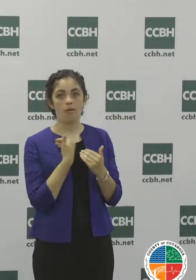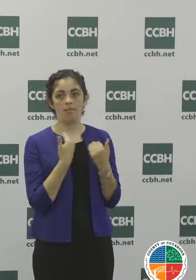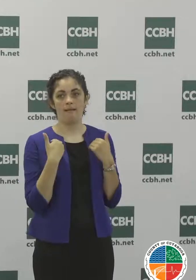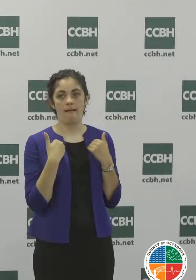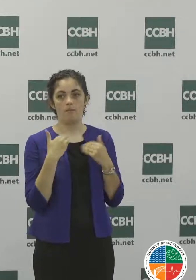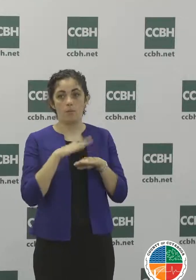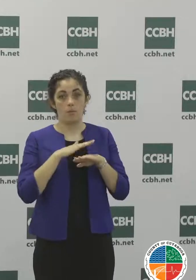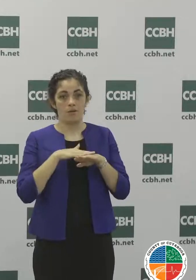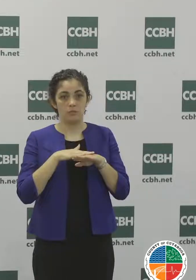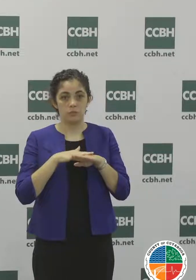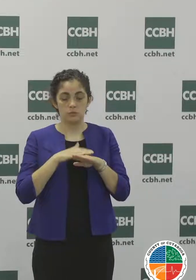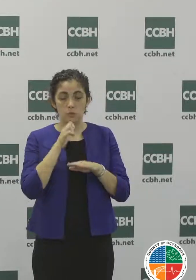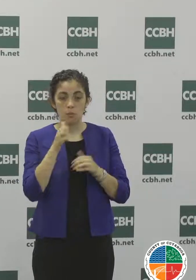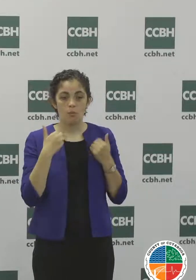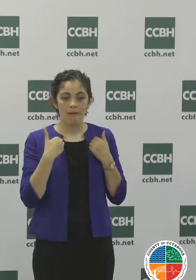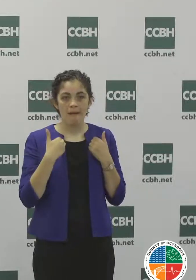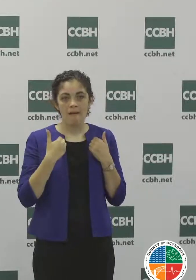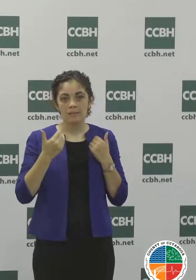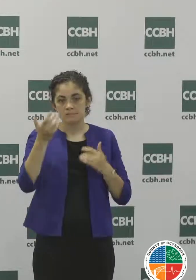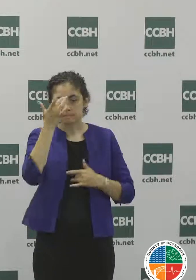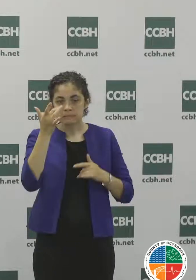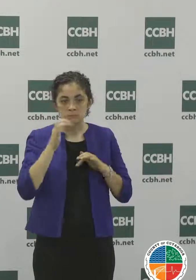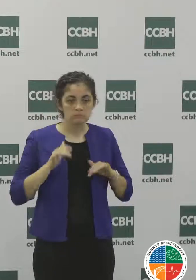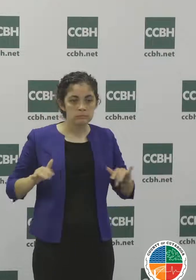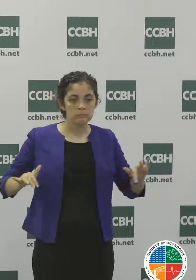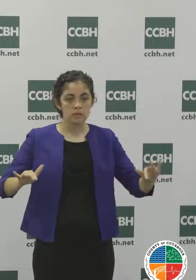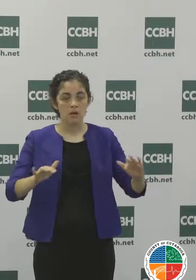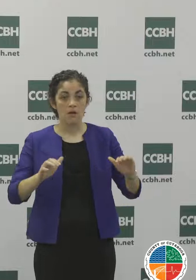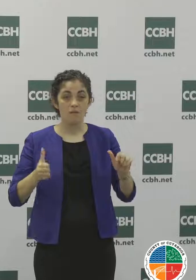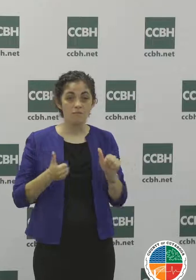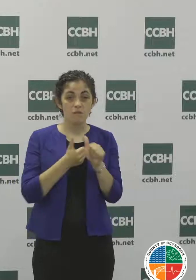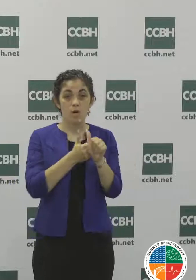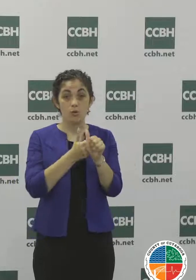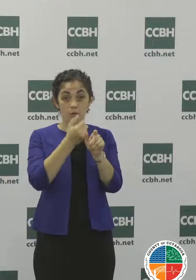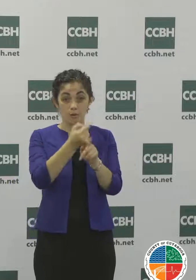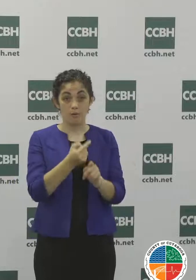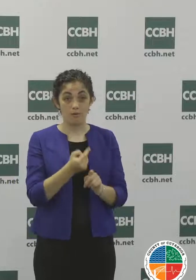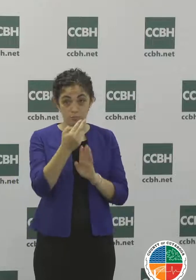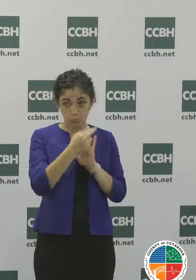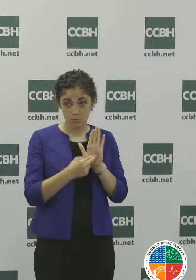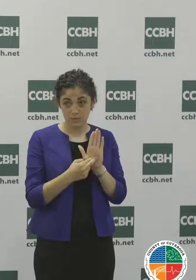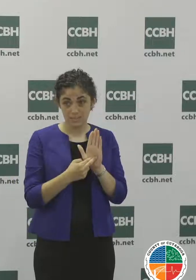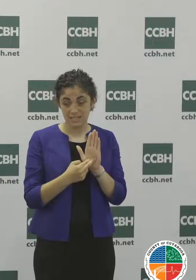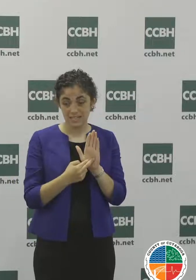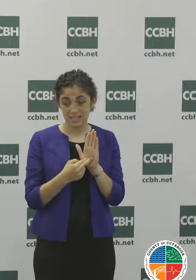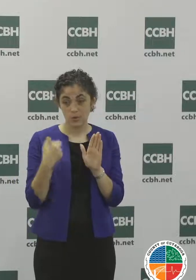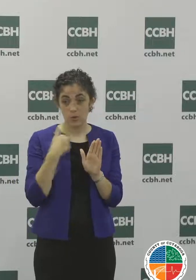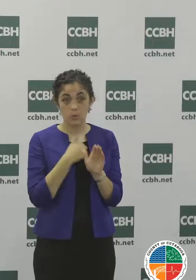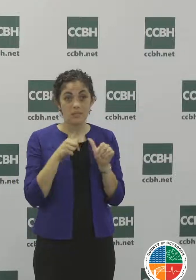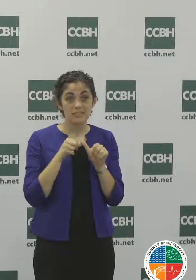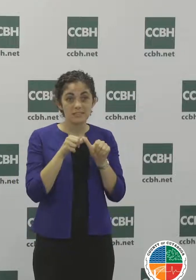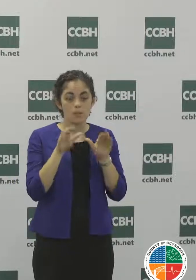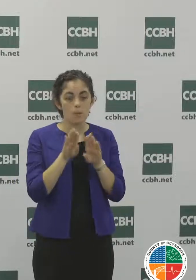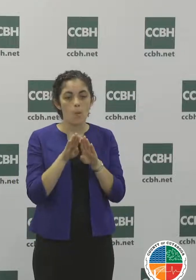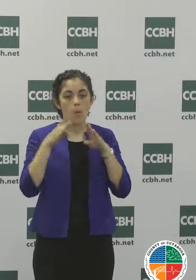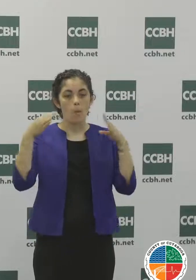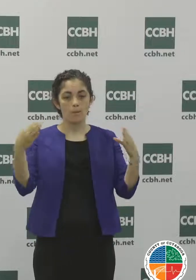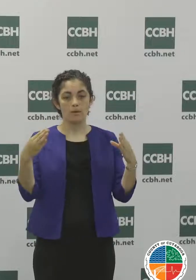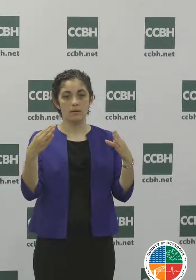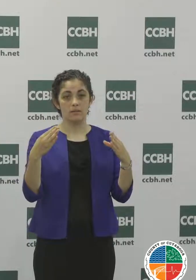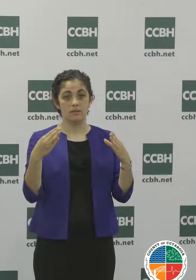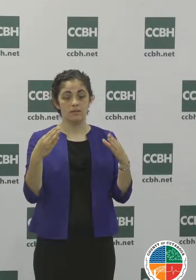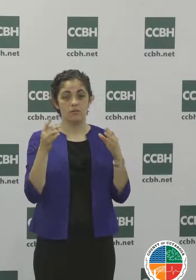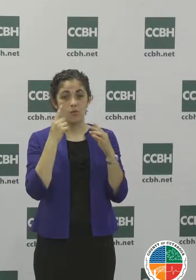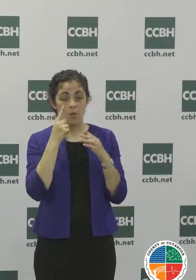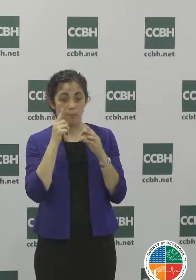prevent transmission. And so it's important that people follow the guidelines even as we continue to open up to